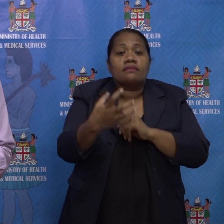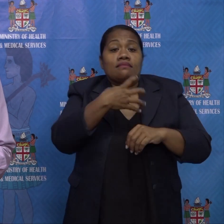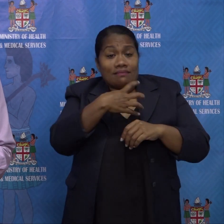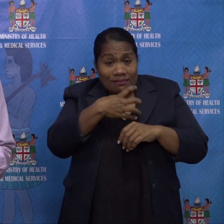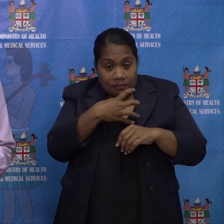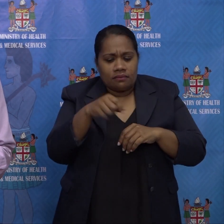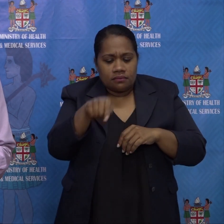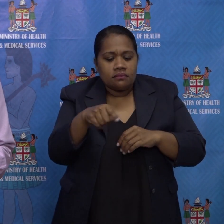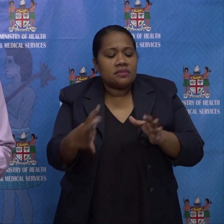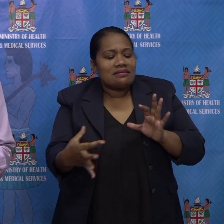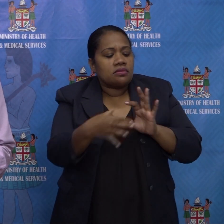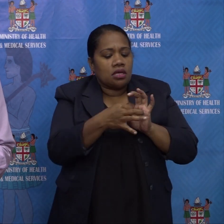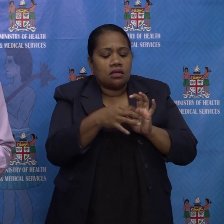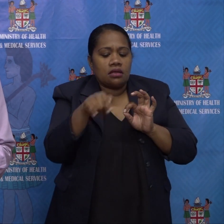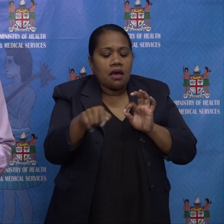not yet found.